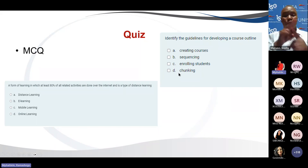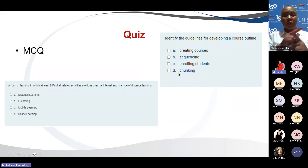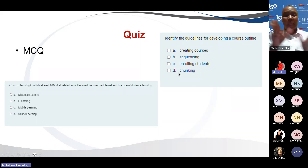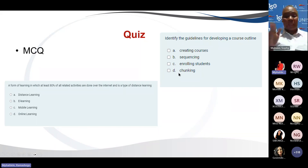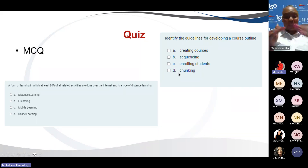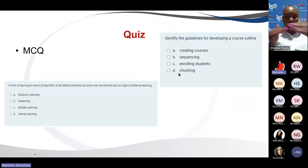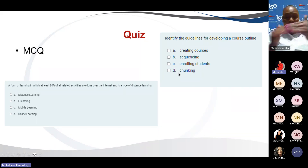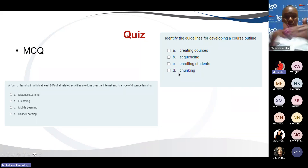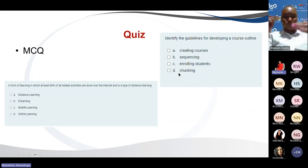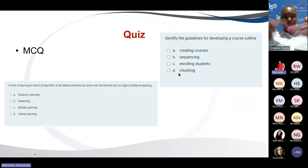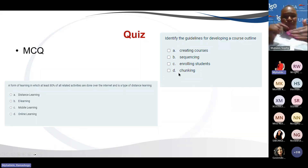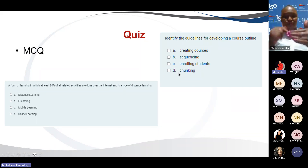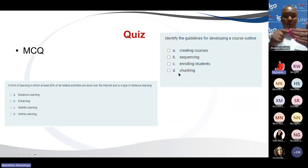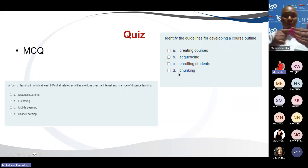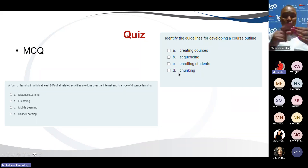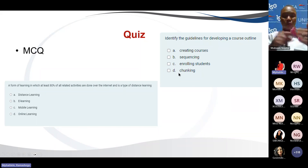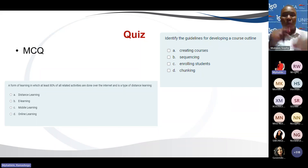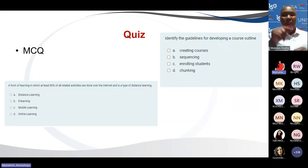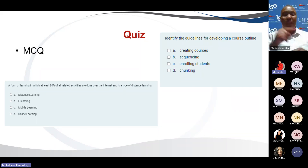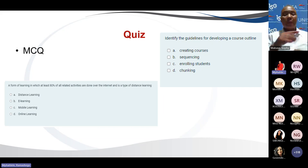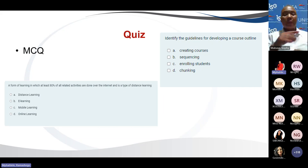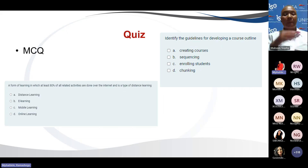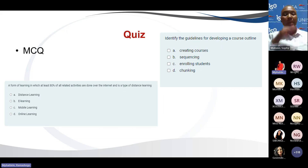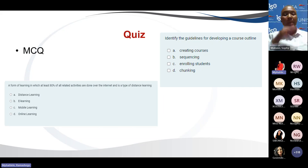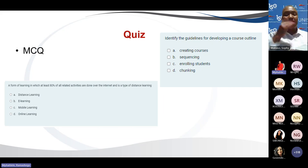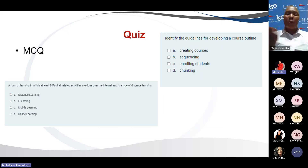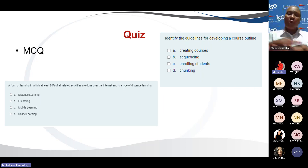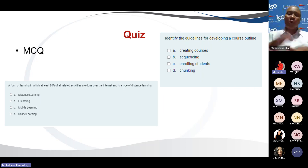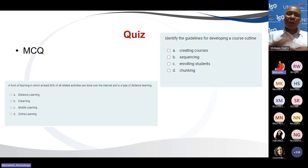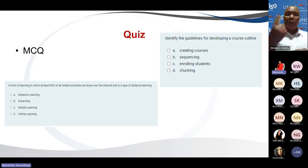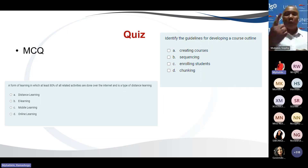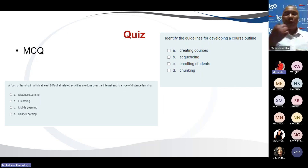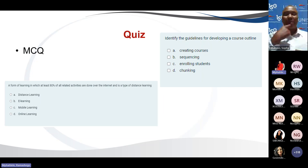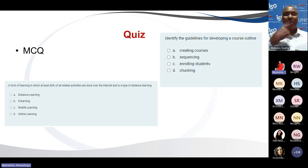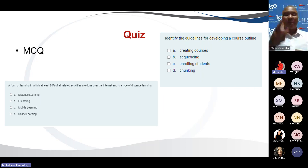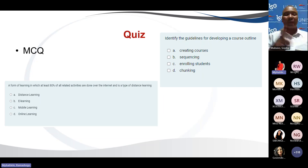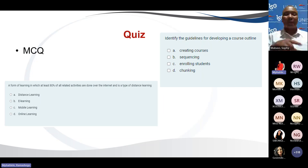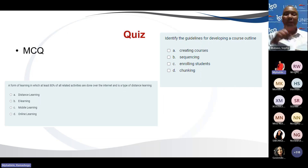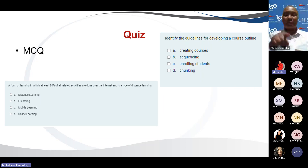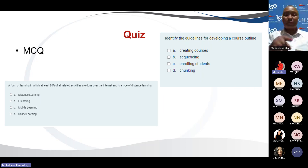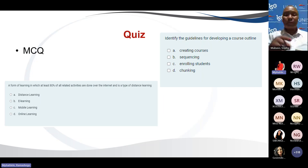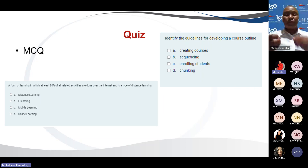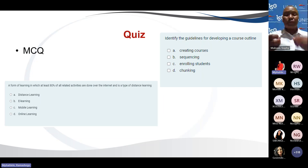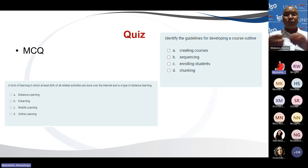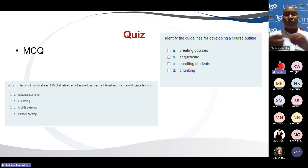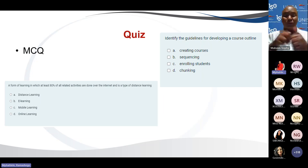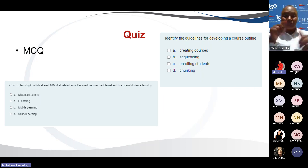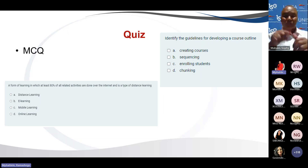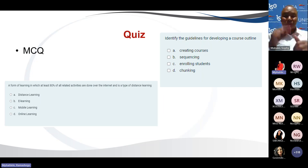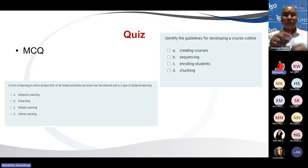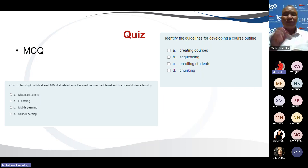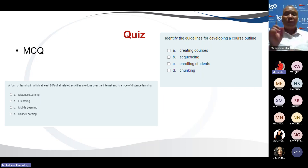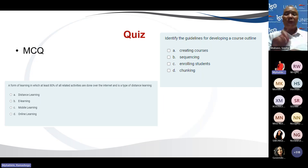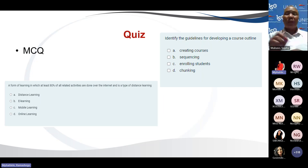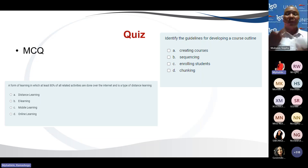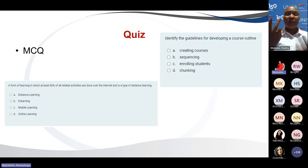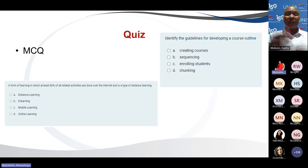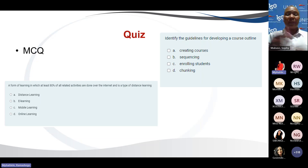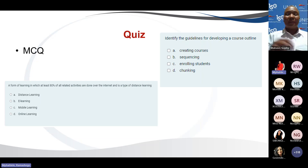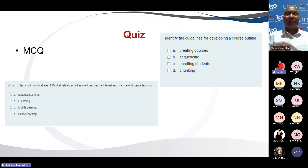boxes, just know that it is more than one answer. The trick is the lecturer will not tell